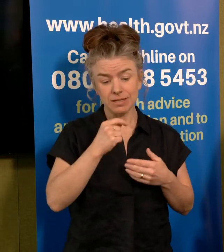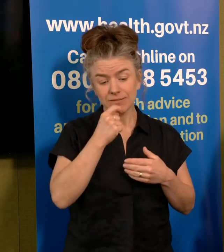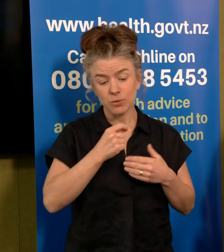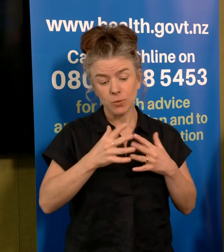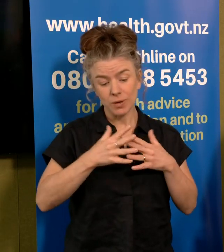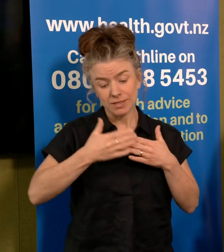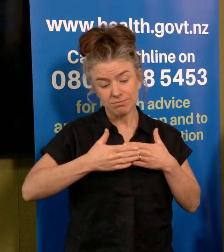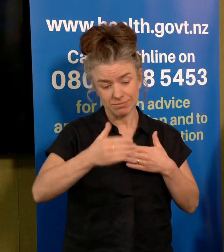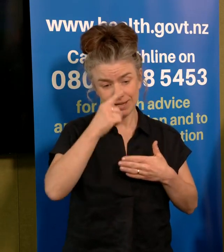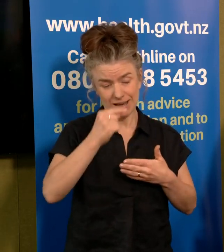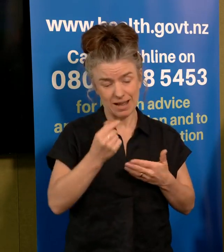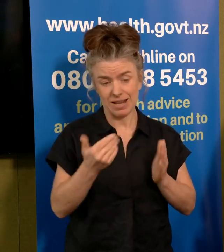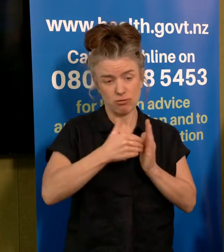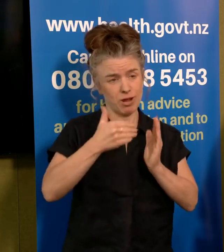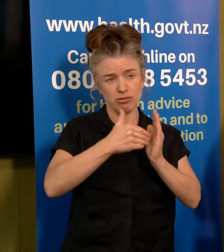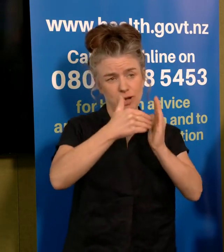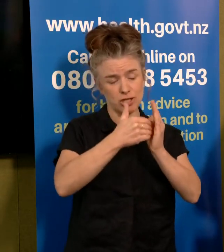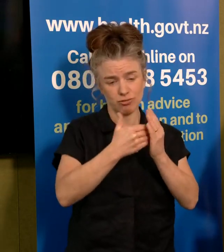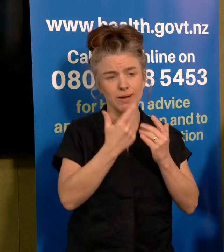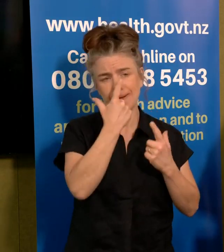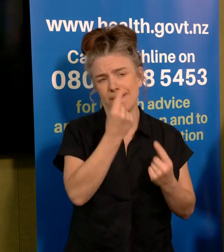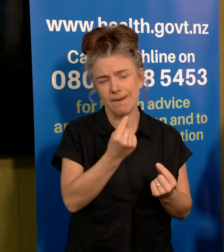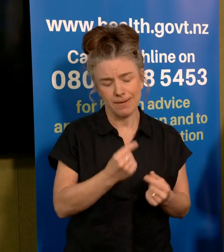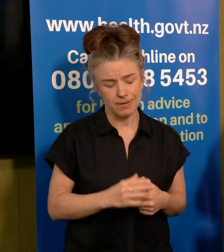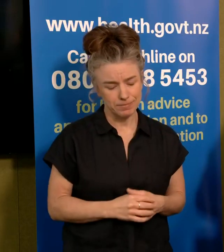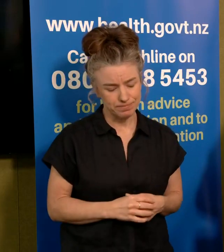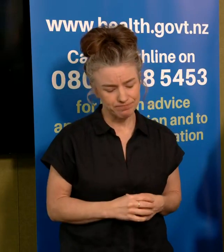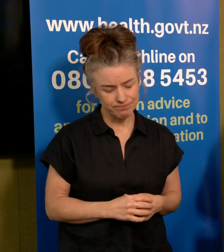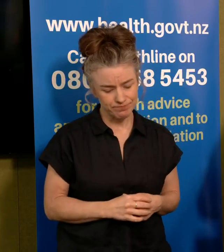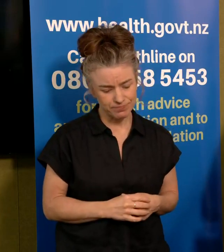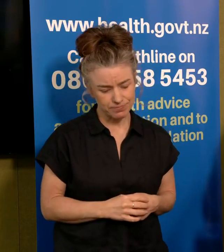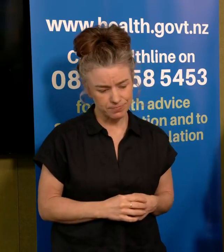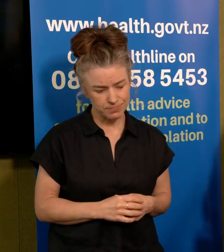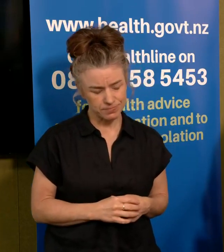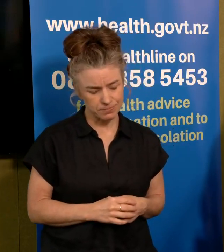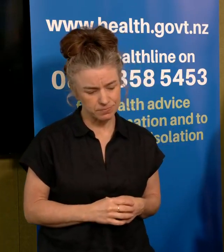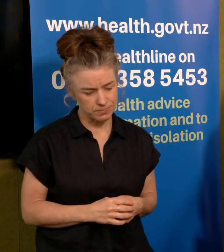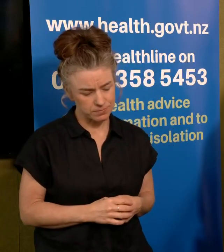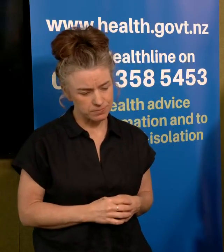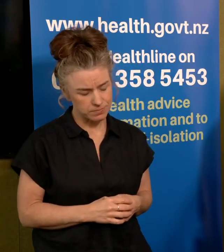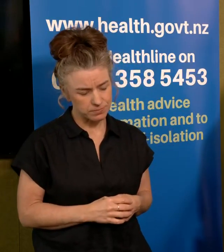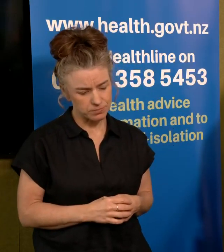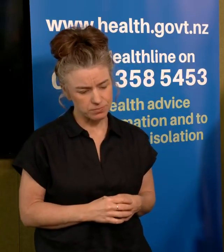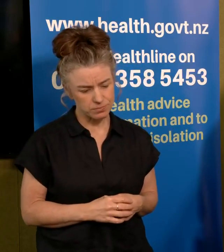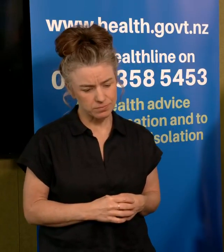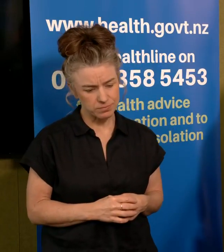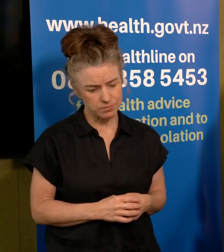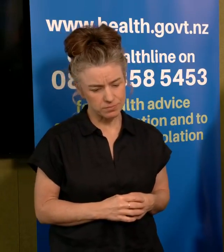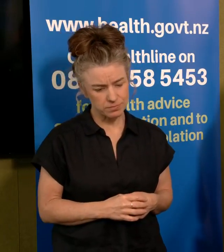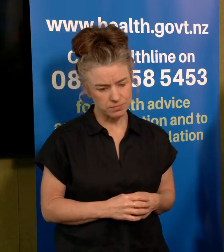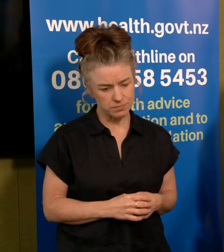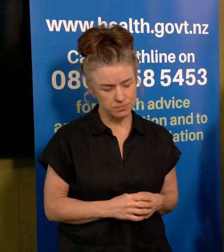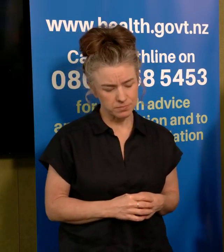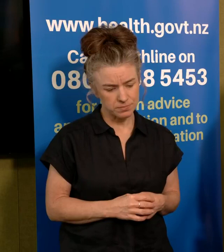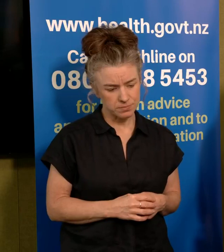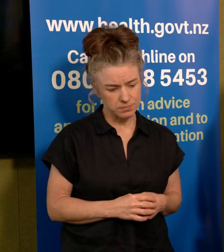weeks as well. The key point is, I think, that nobody wants to miss the